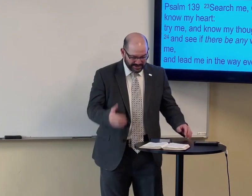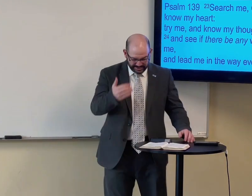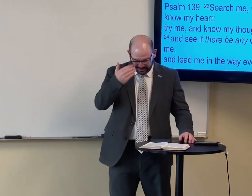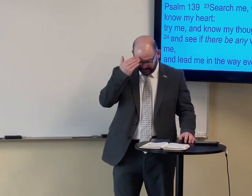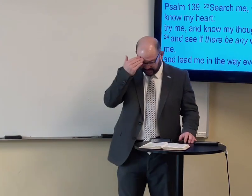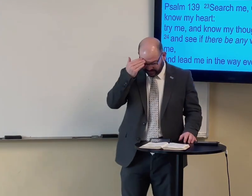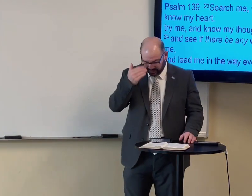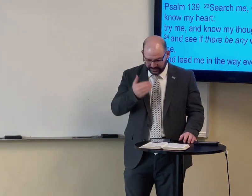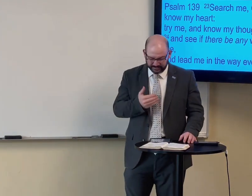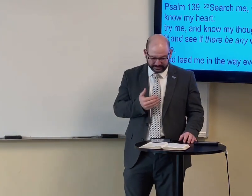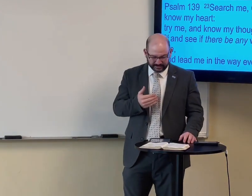You know,